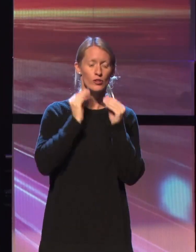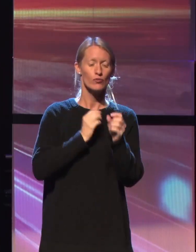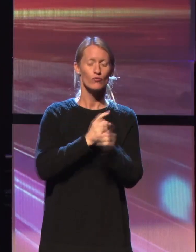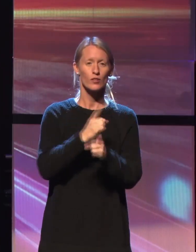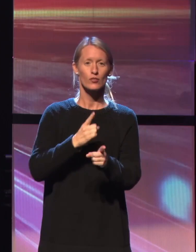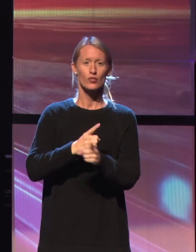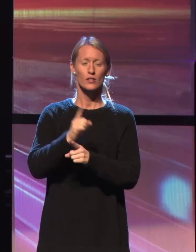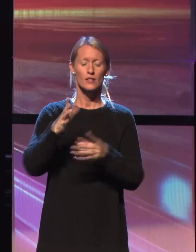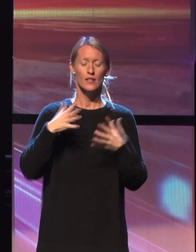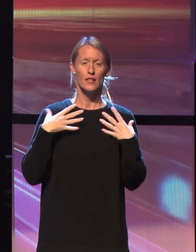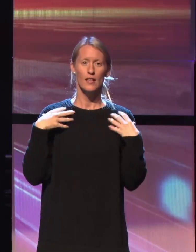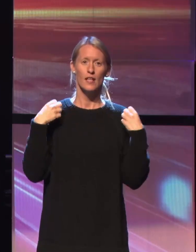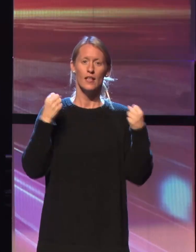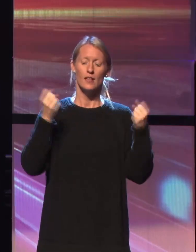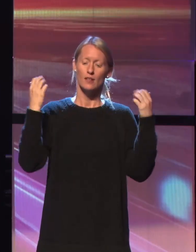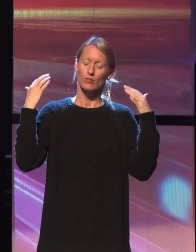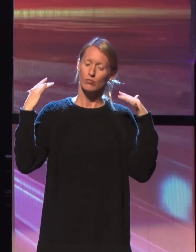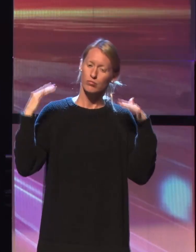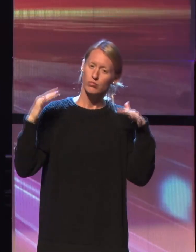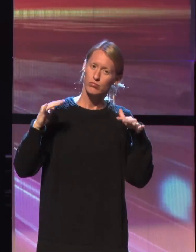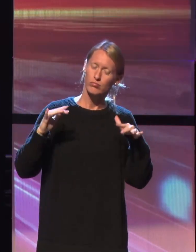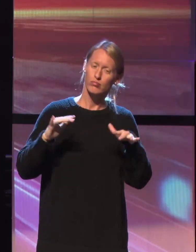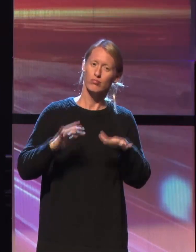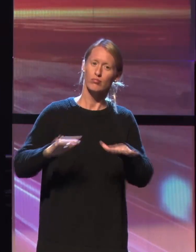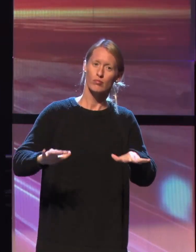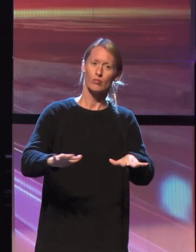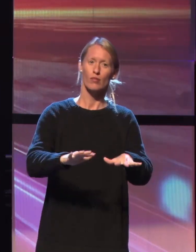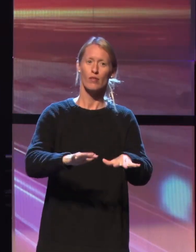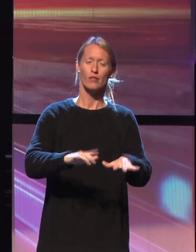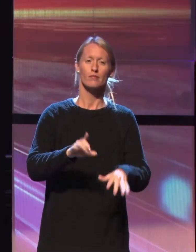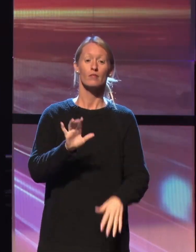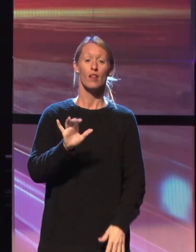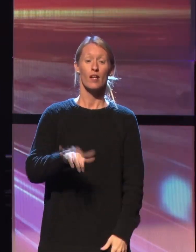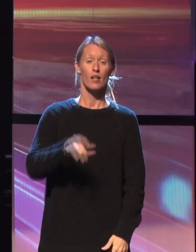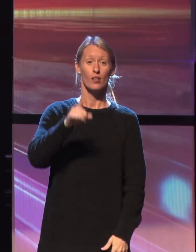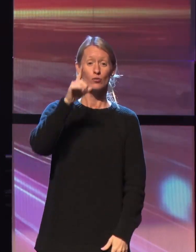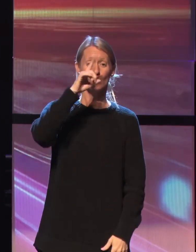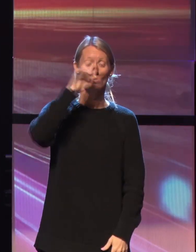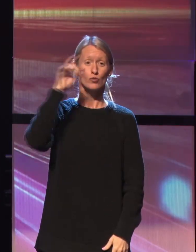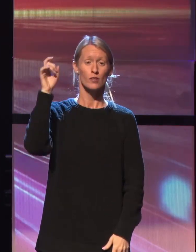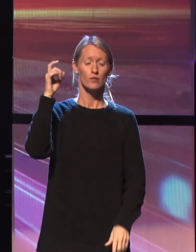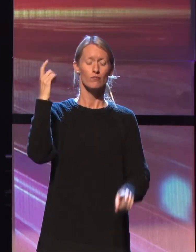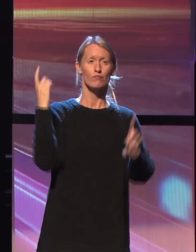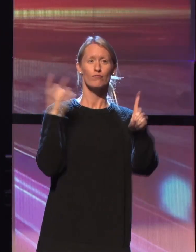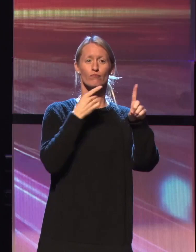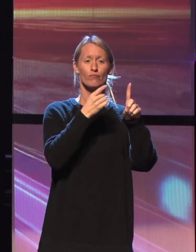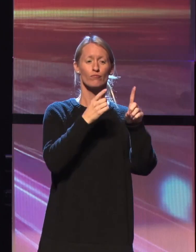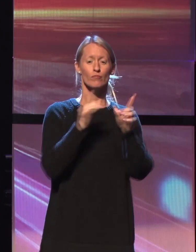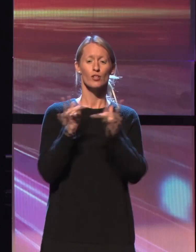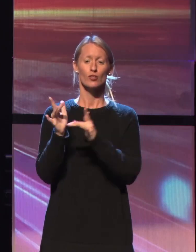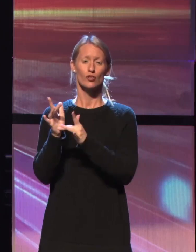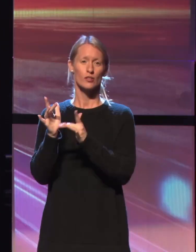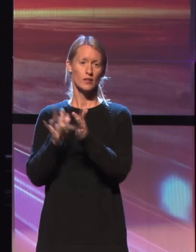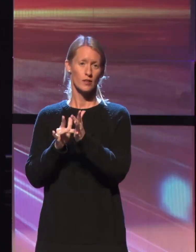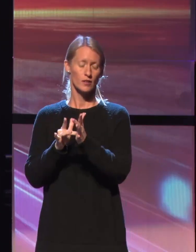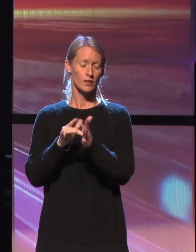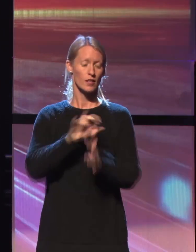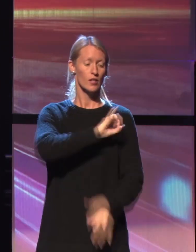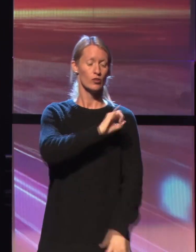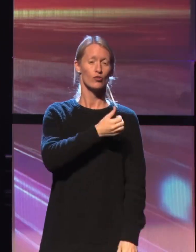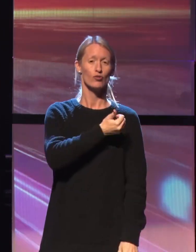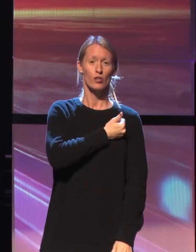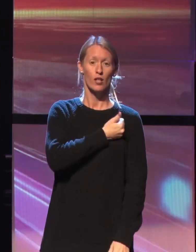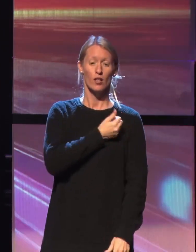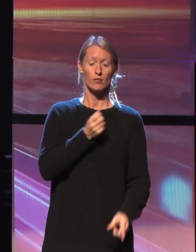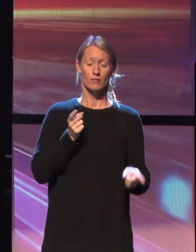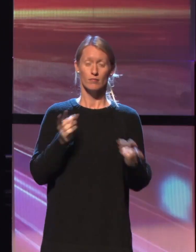of it. And their dream, Jesus and John, is that there would be a group of